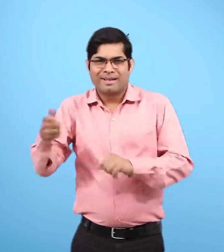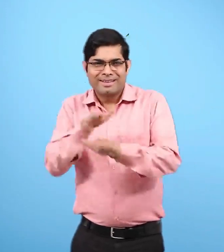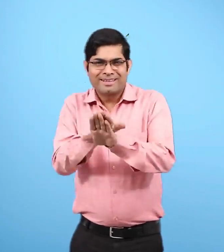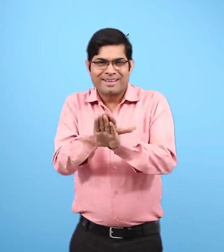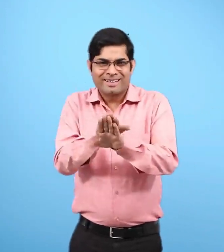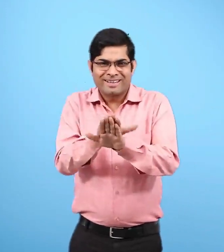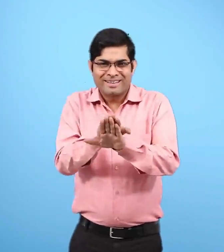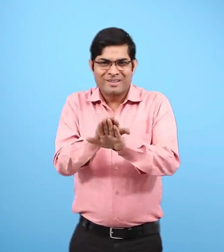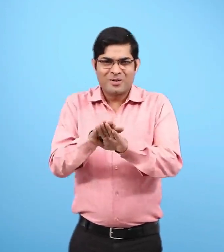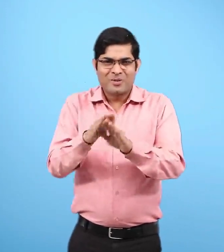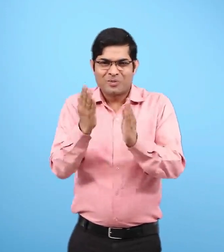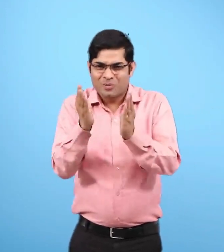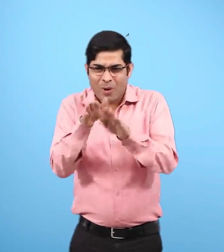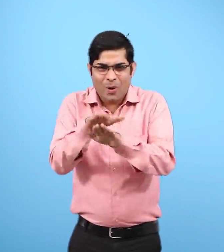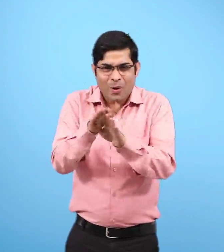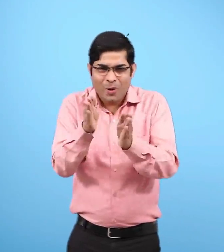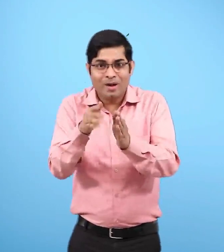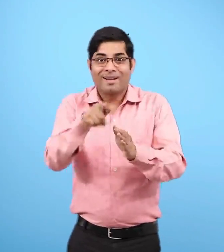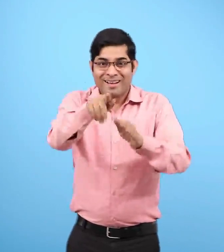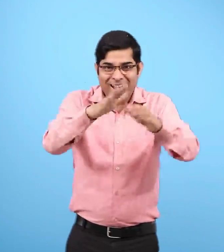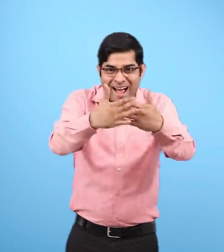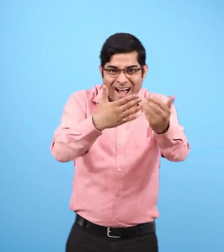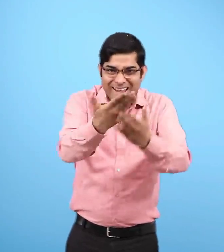Fish 2 is as big as your palm.